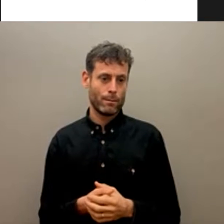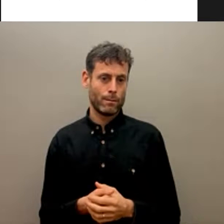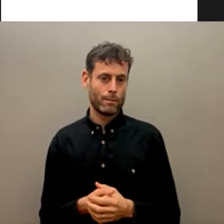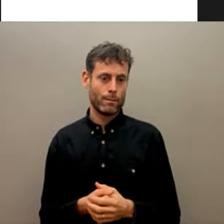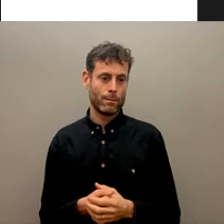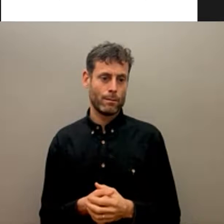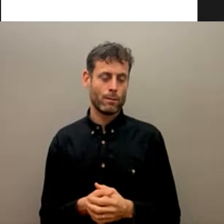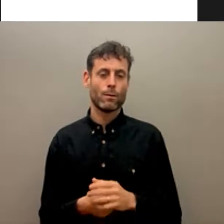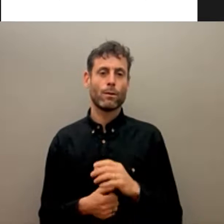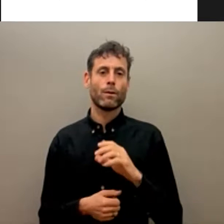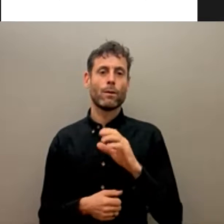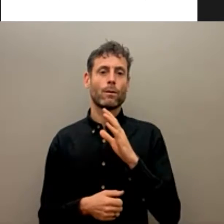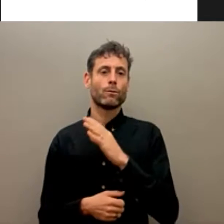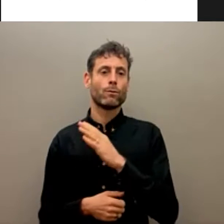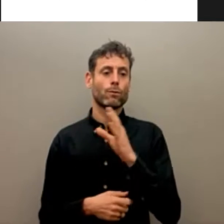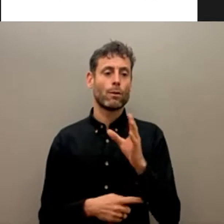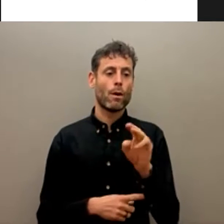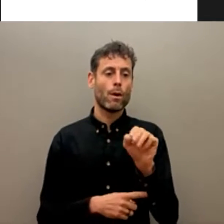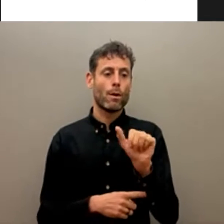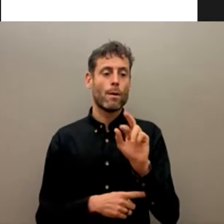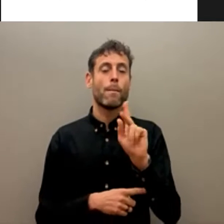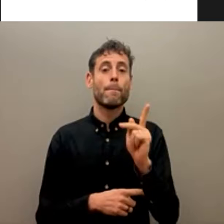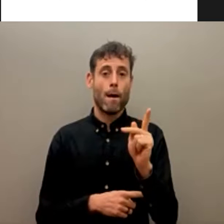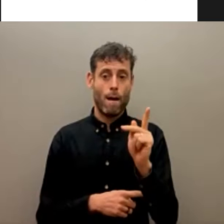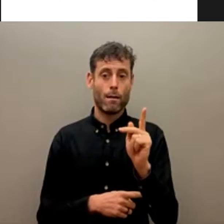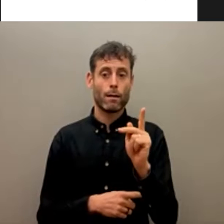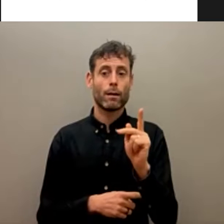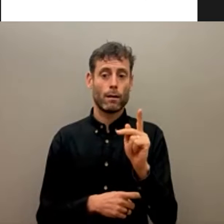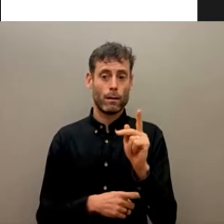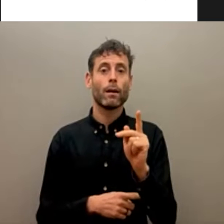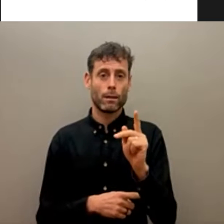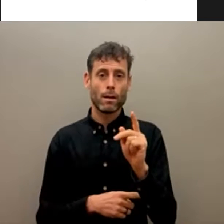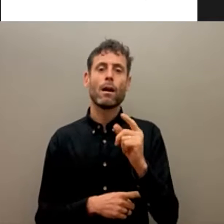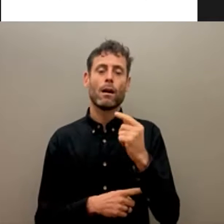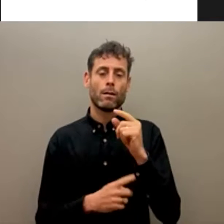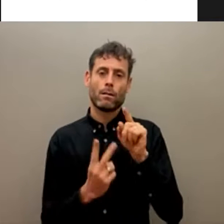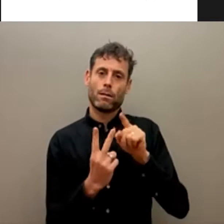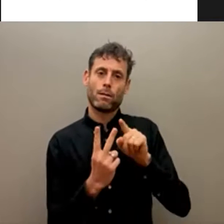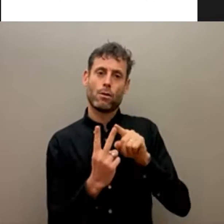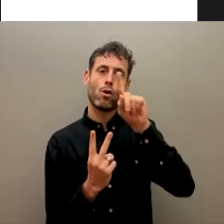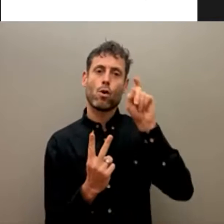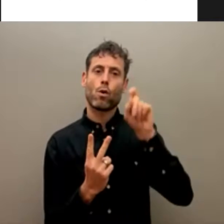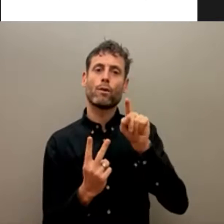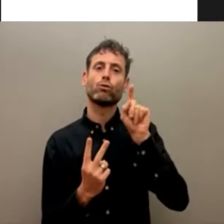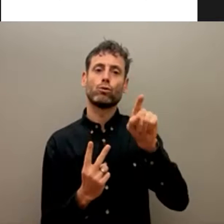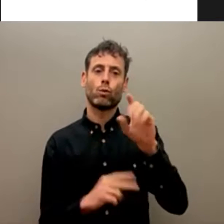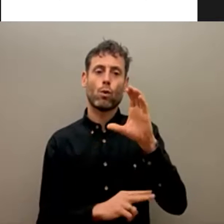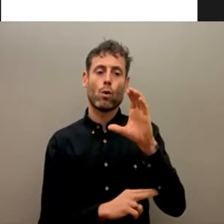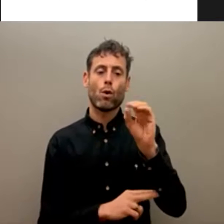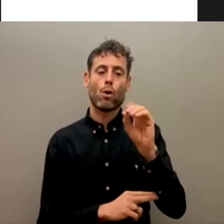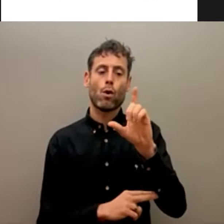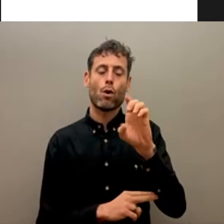going through. A question then from Colette in Via Torres Christi. Can